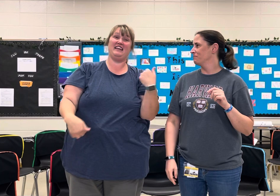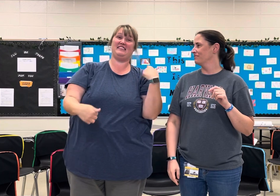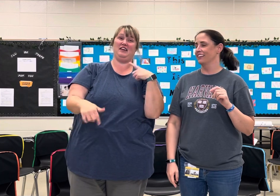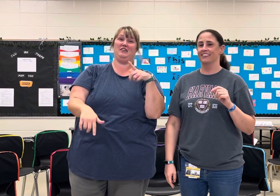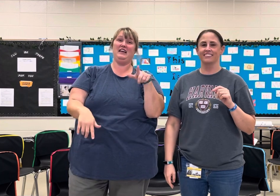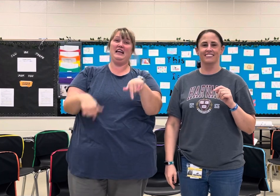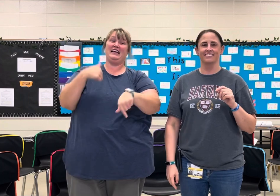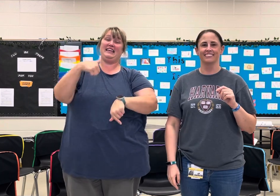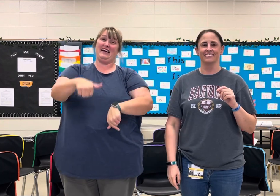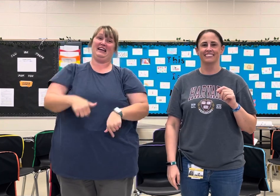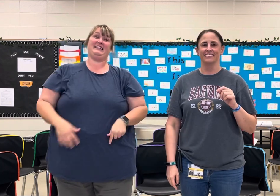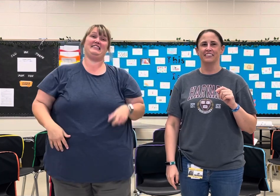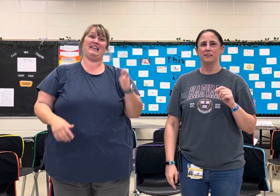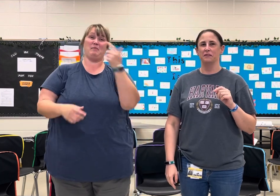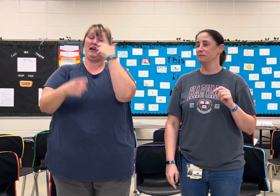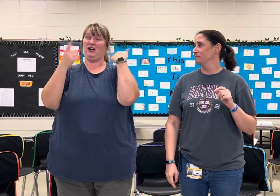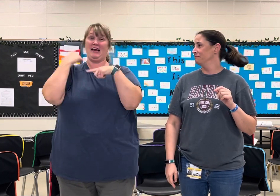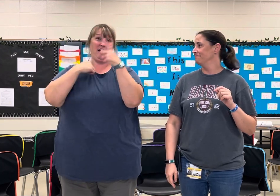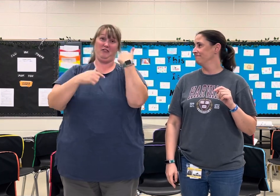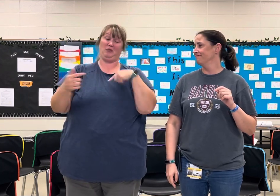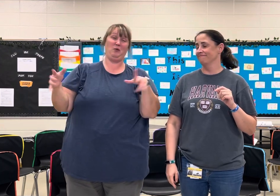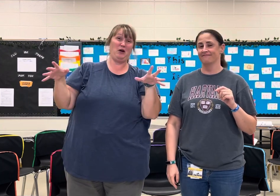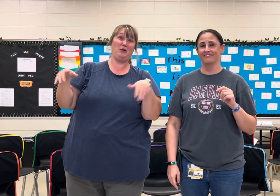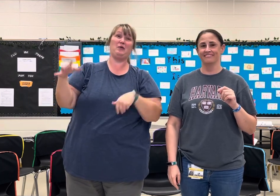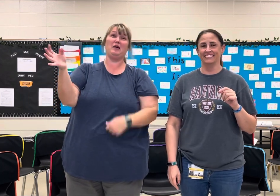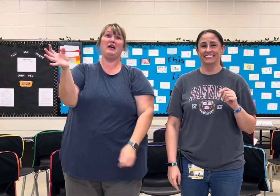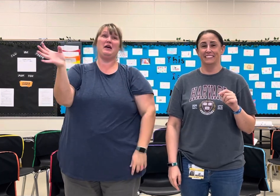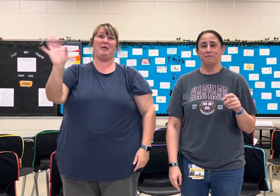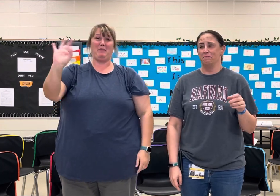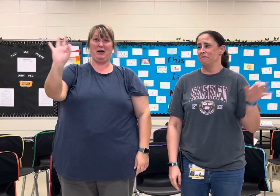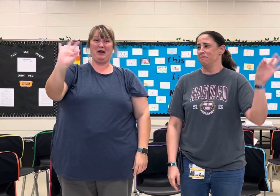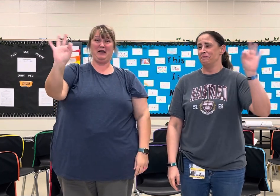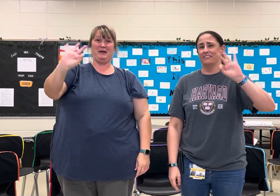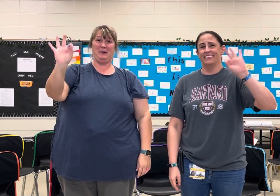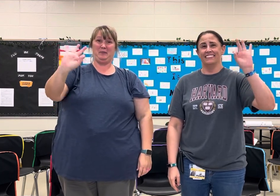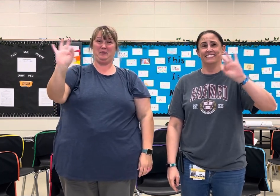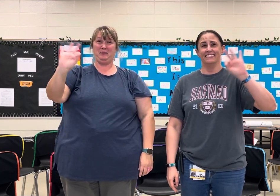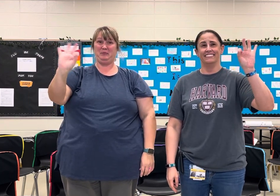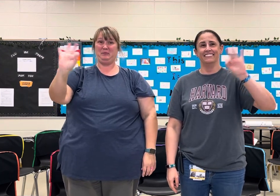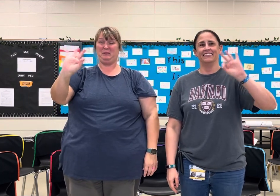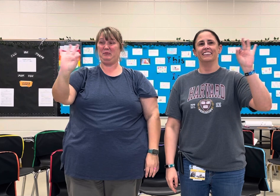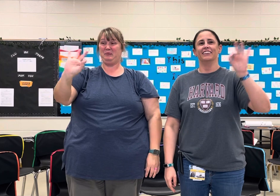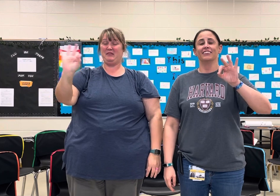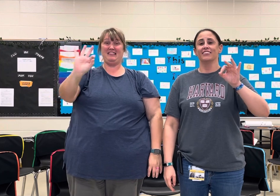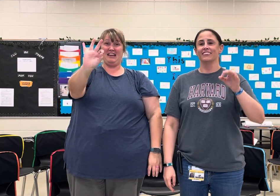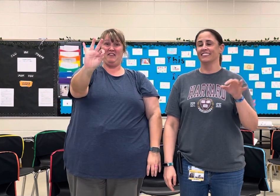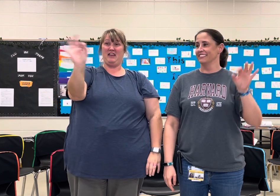So Yes. yeah, this is like migraine hangover. Woo! Pepper. It's an F in shape.